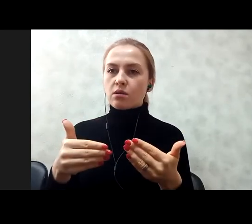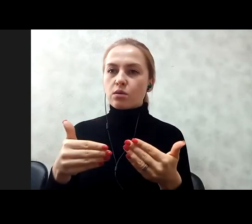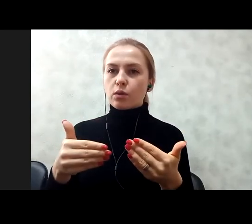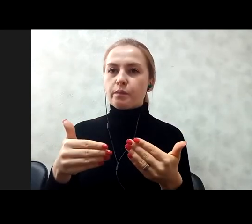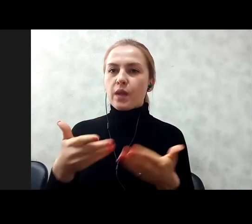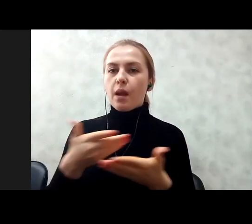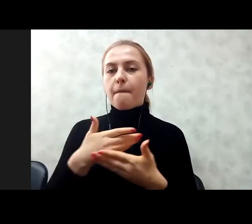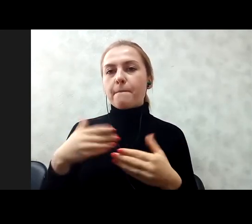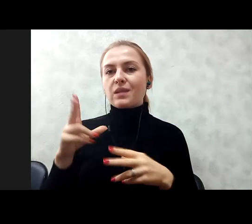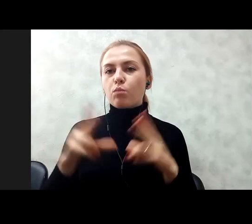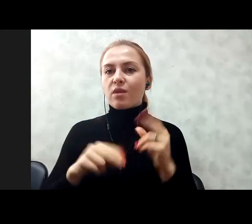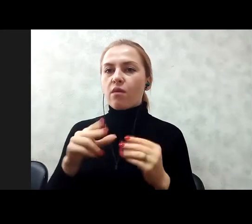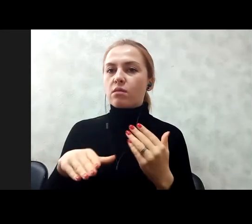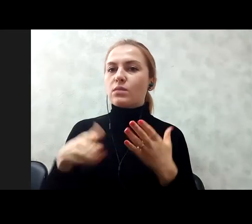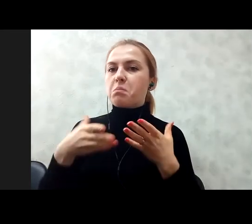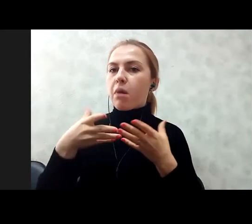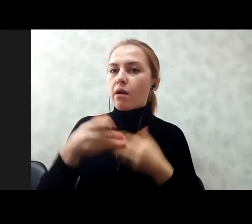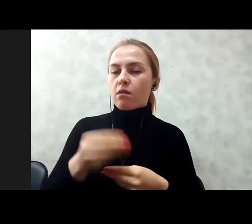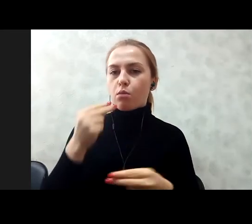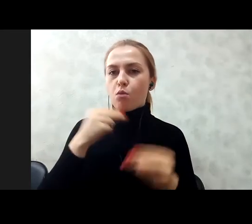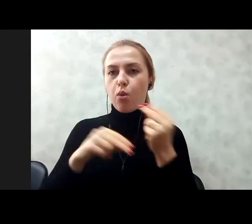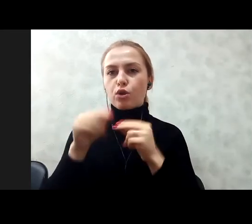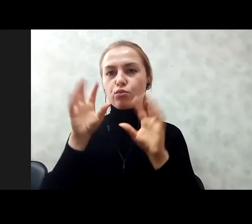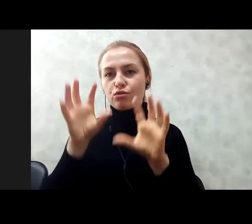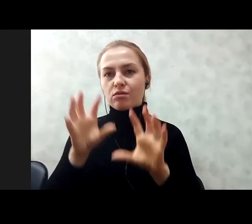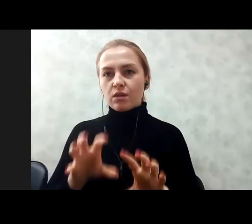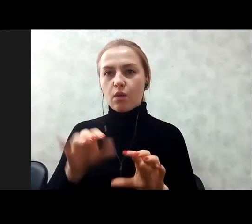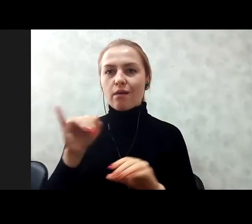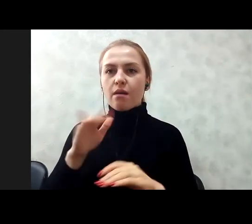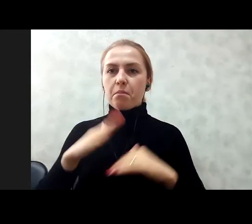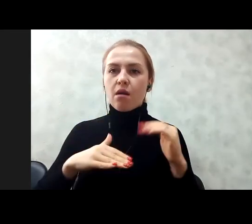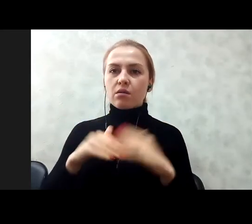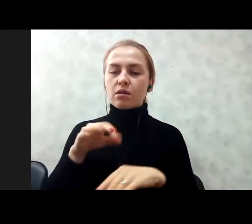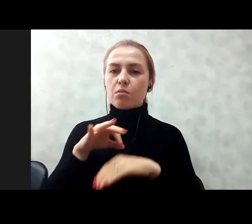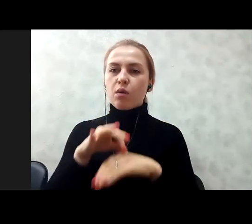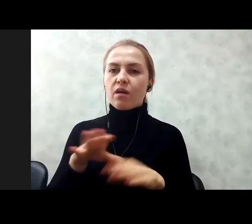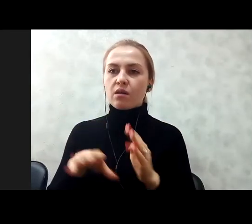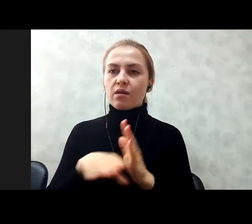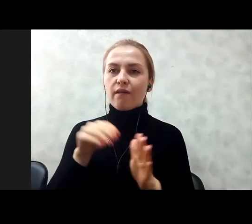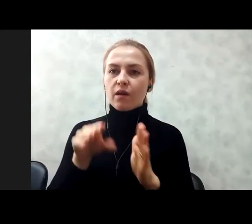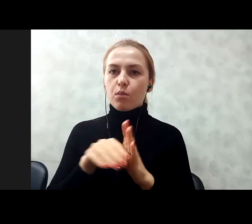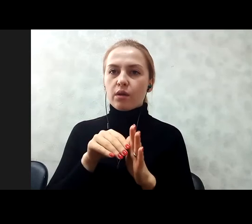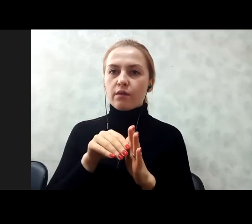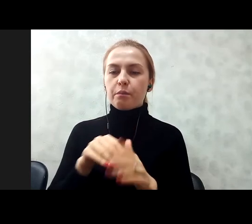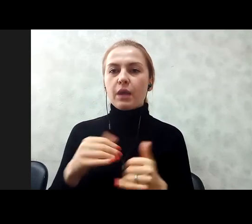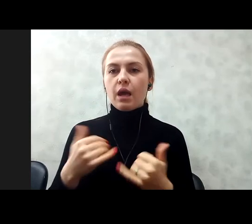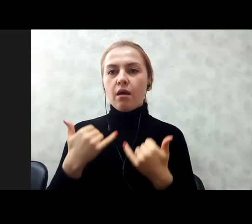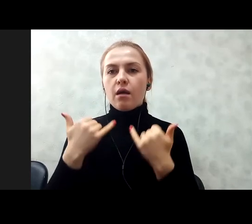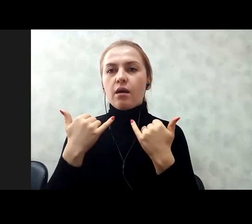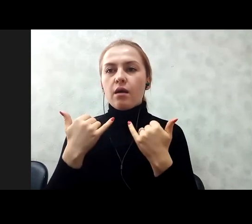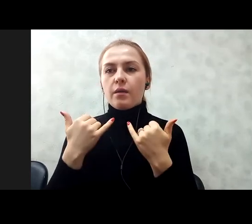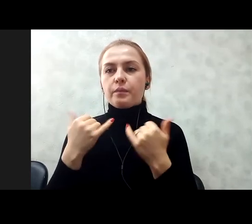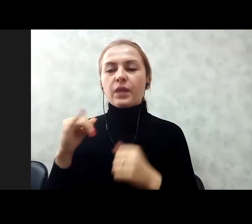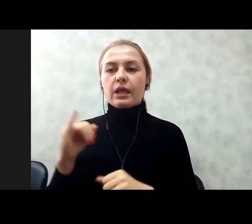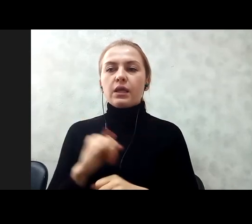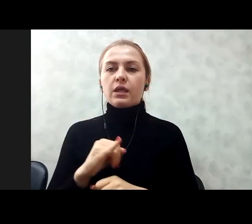until the next elections to scrutinise the provision of independent candidates. Finally, the report acknowledged a